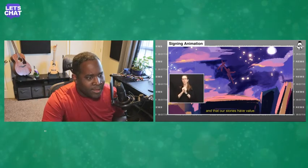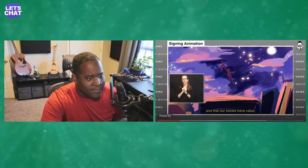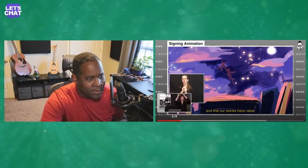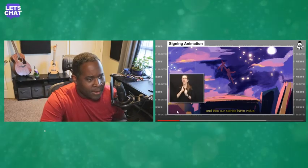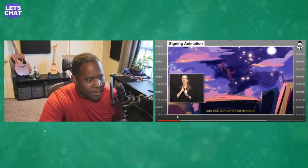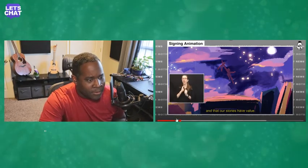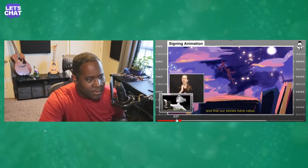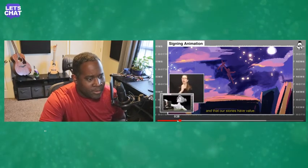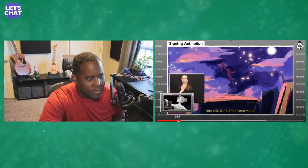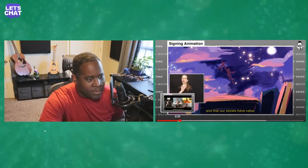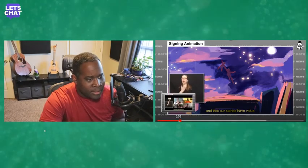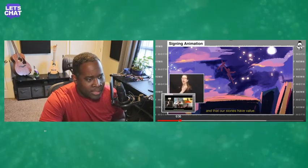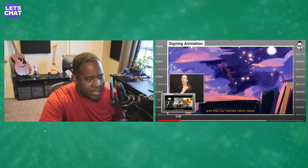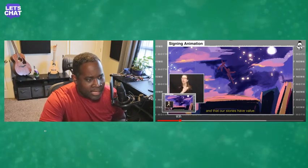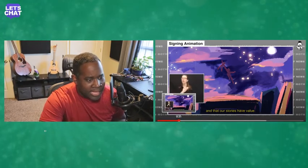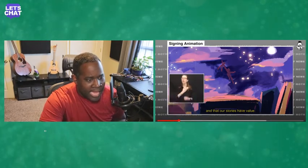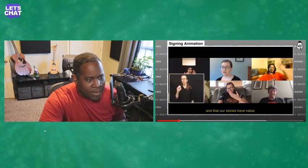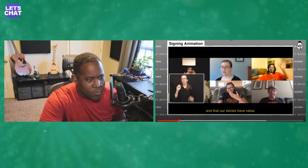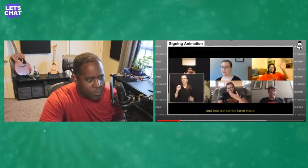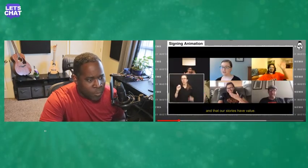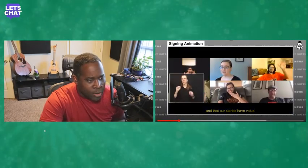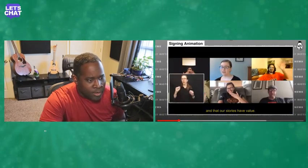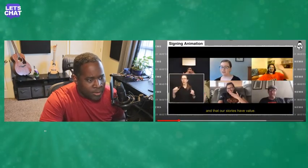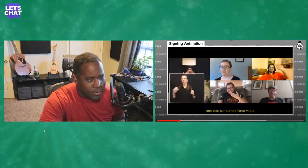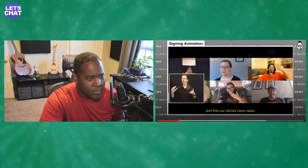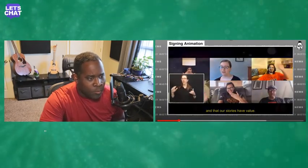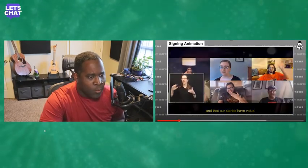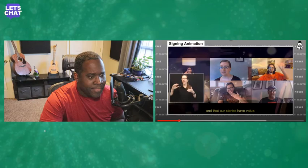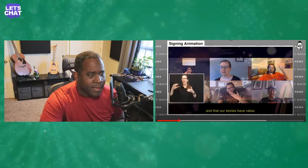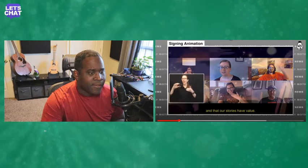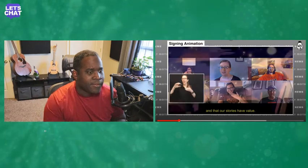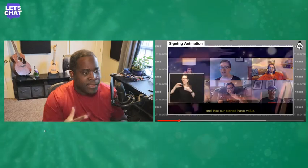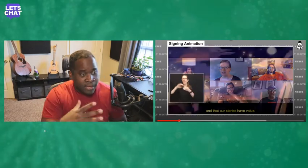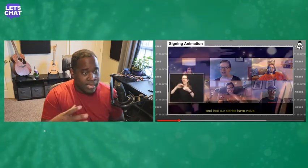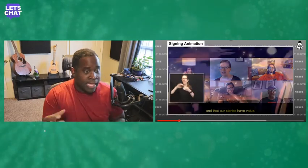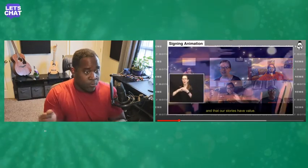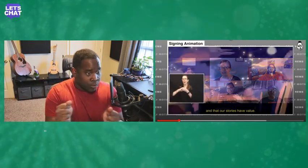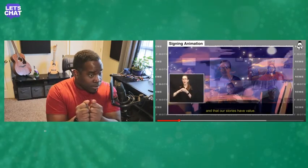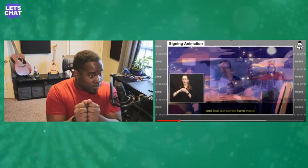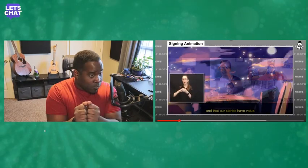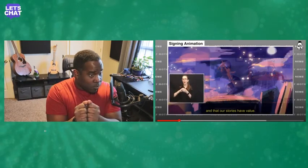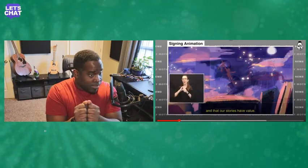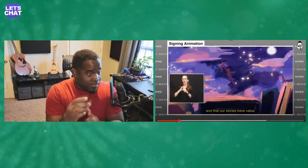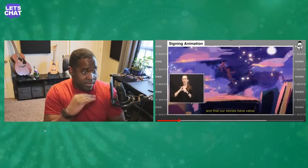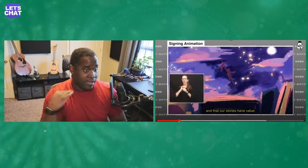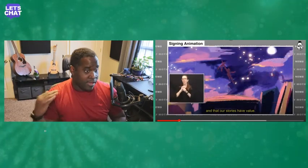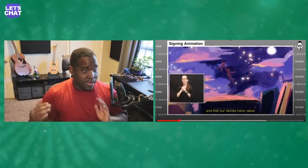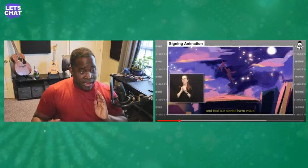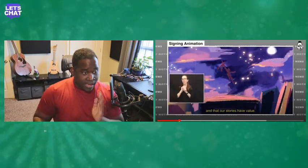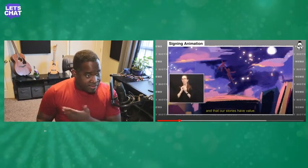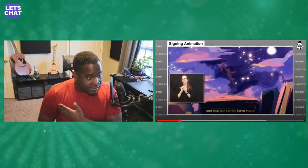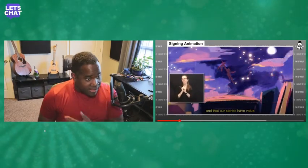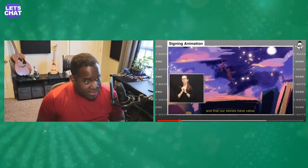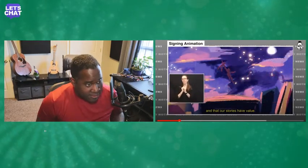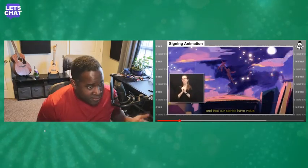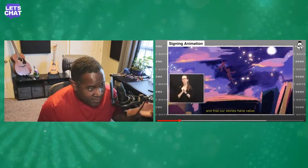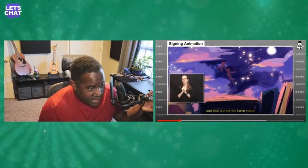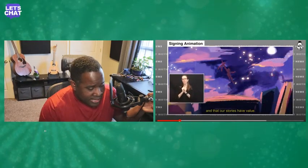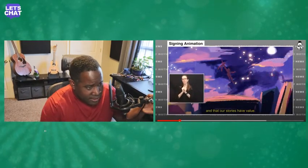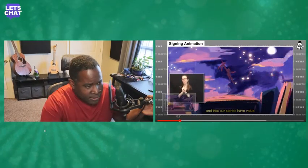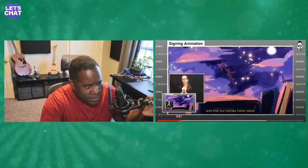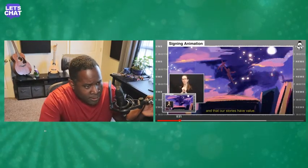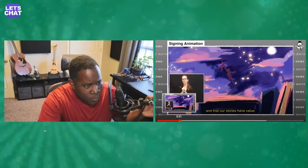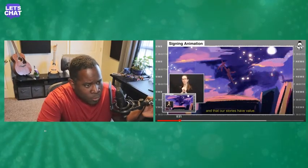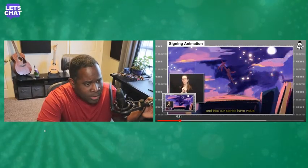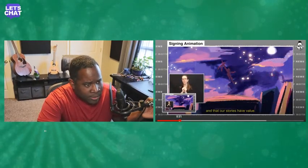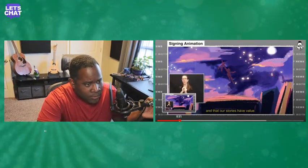I'm trying to figure out, can work with us. Can work with us? Is that how she's